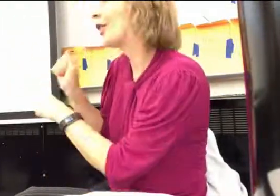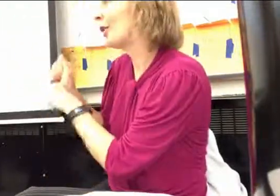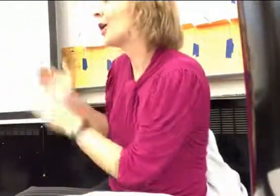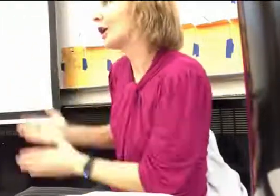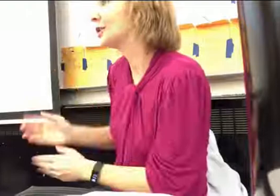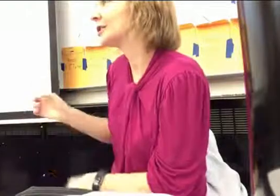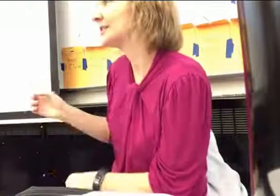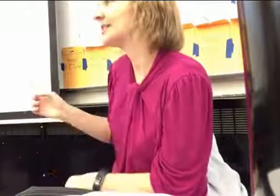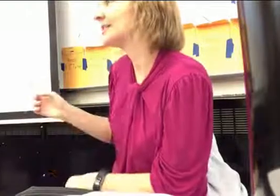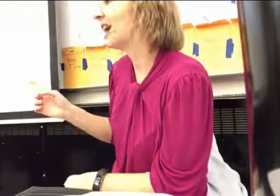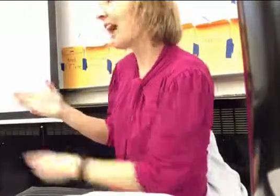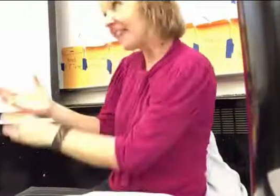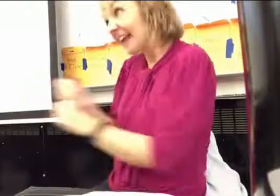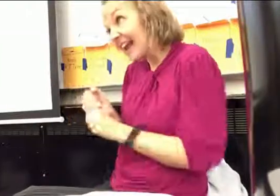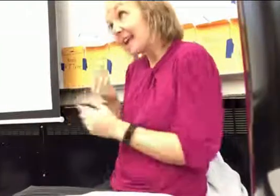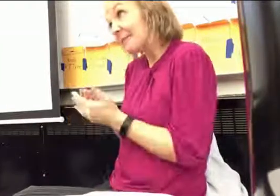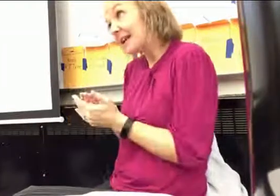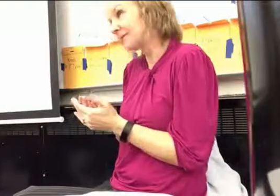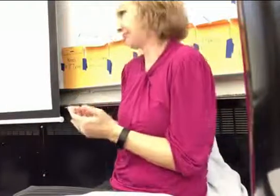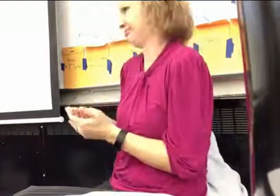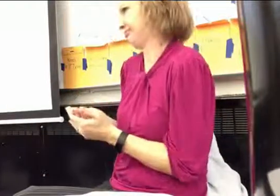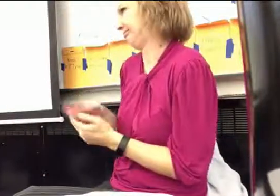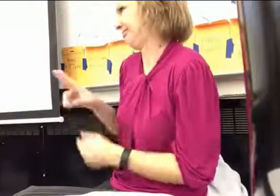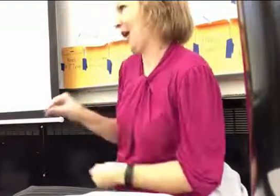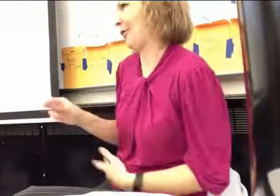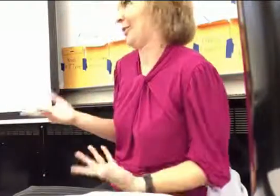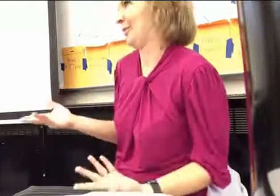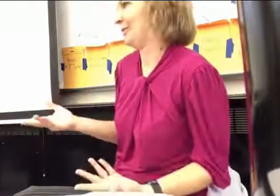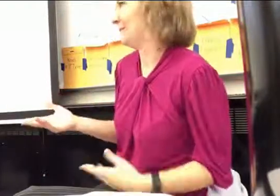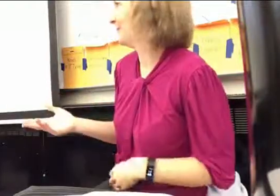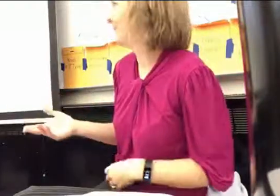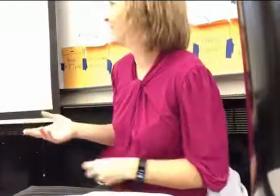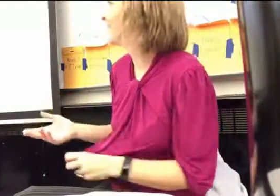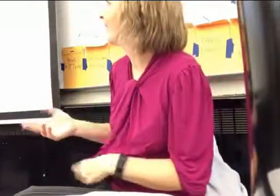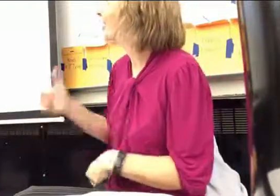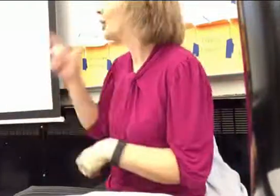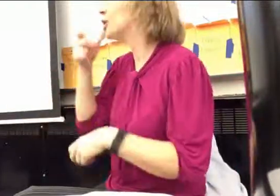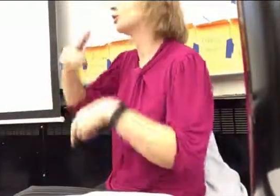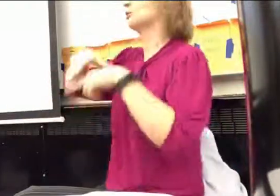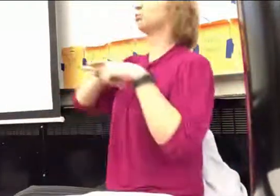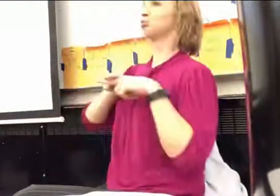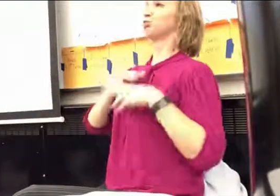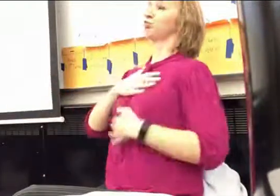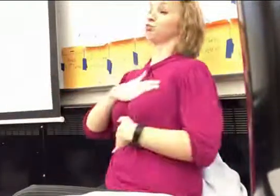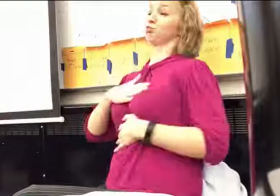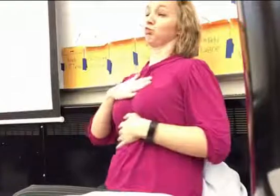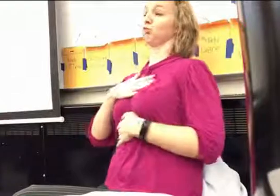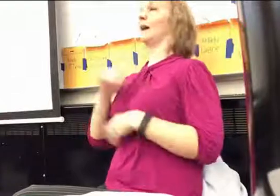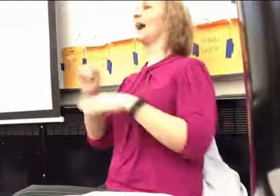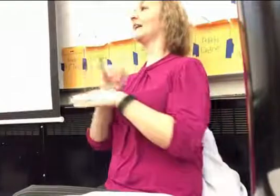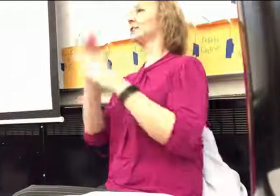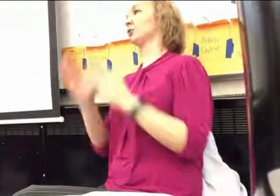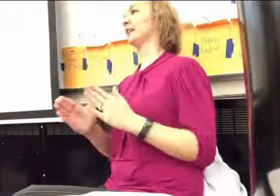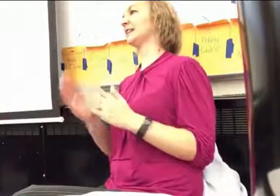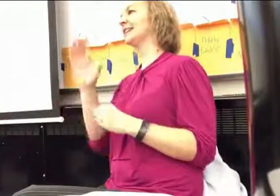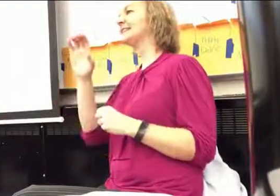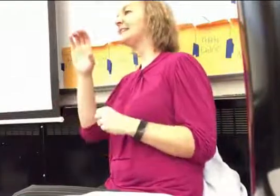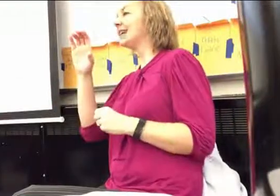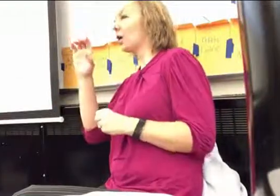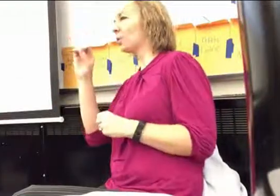The workers. Are they getting any money? Nope, not at all. Who's sitting up here all fine? It's the industrialists, the CEOs,